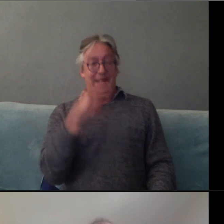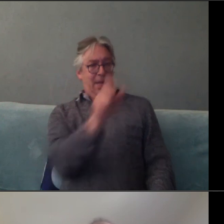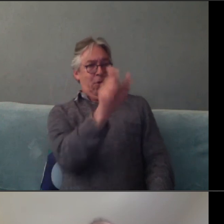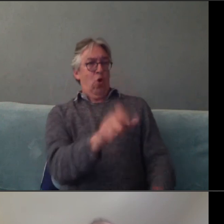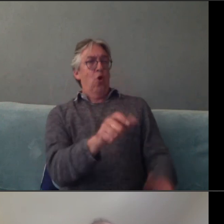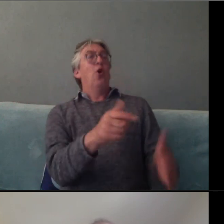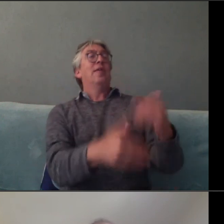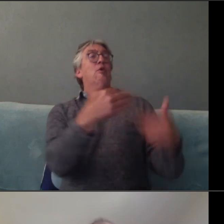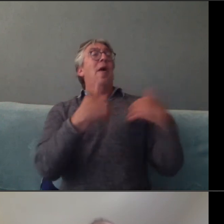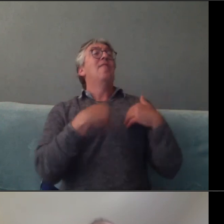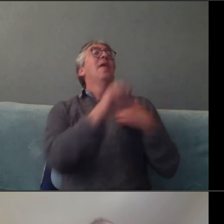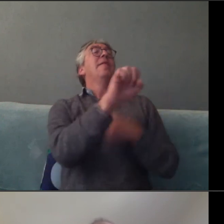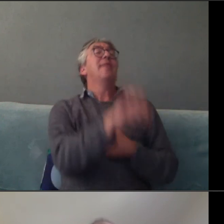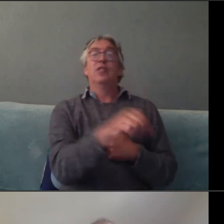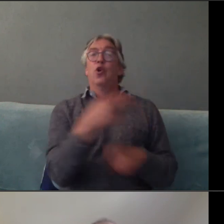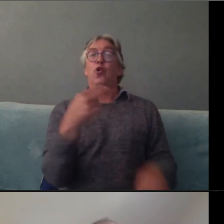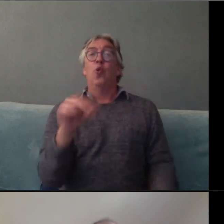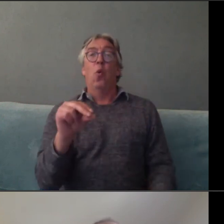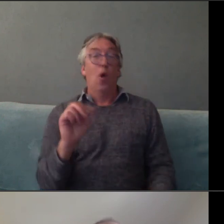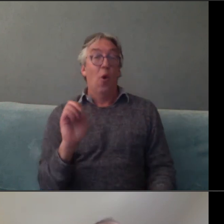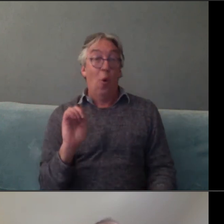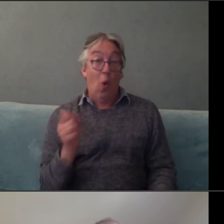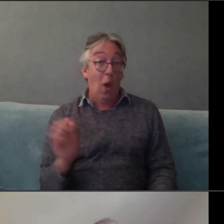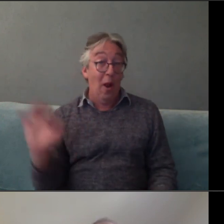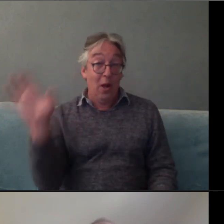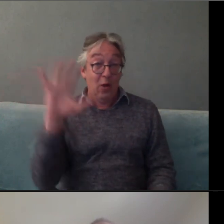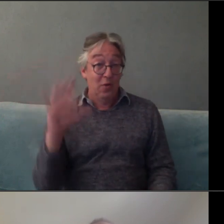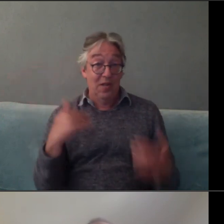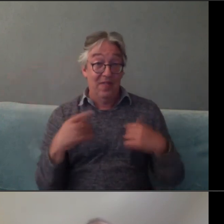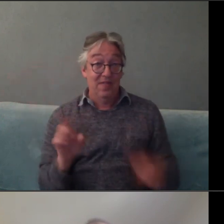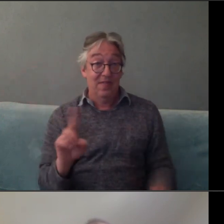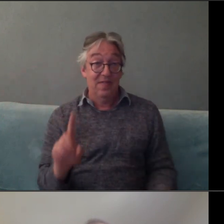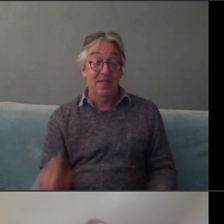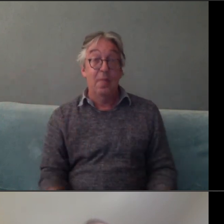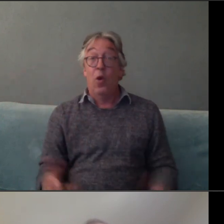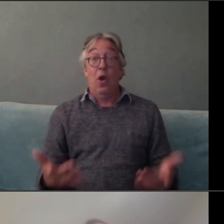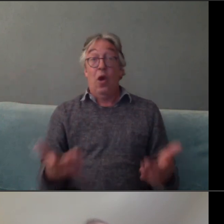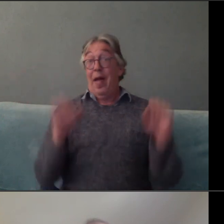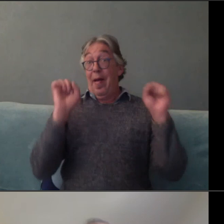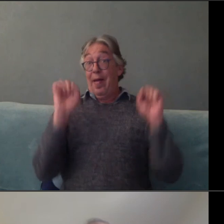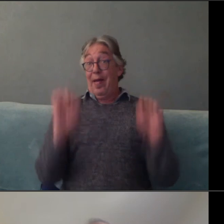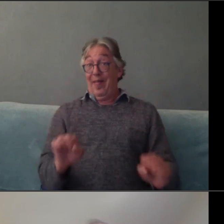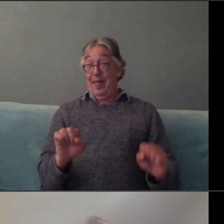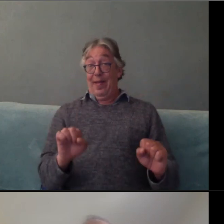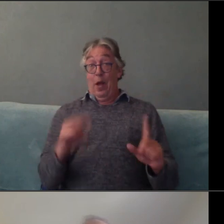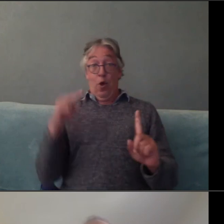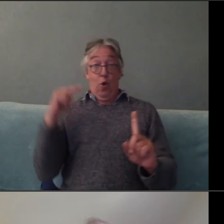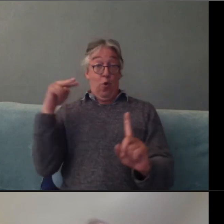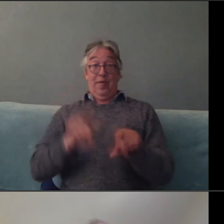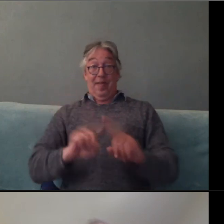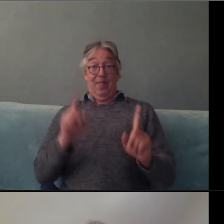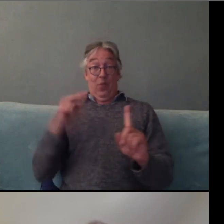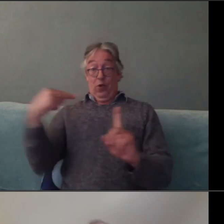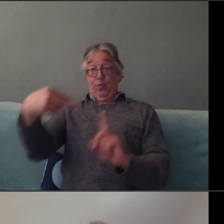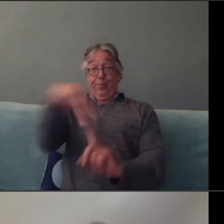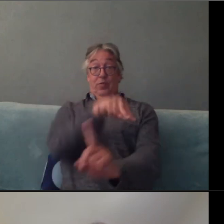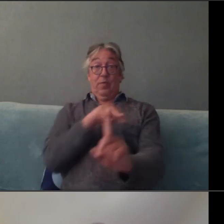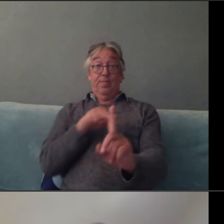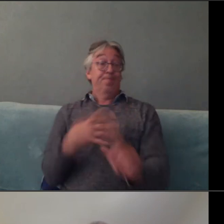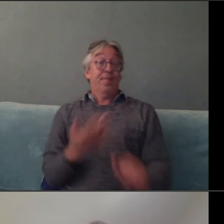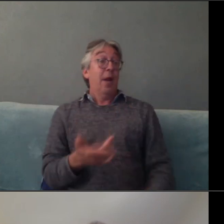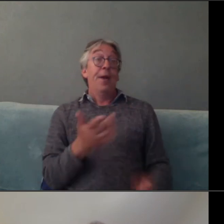would be many ways you would measure that. I mean, you could look at the number of people who receive any kind of disability